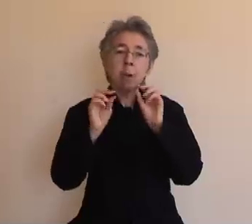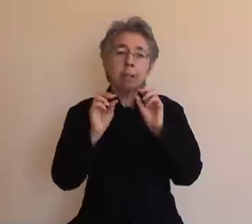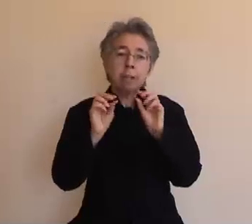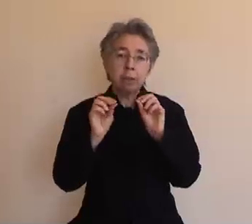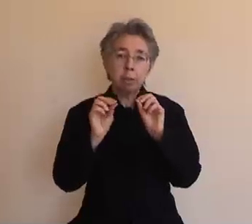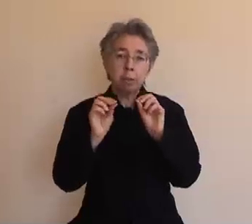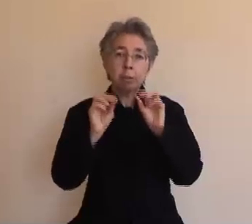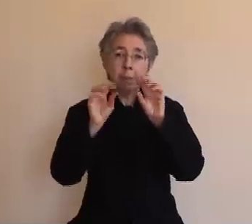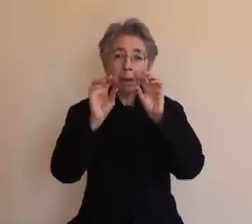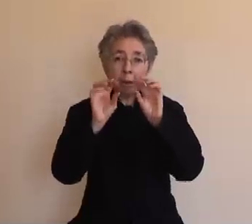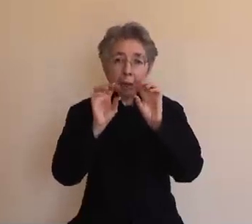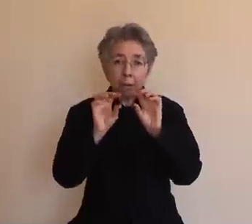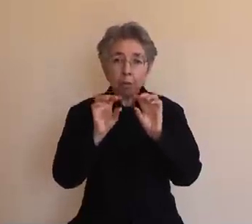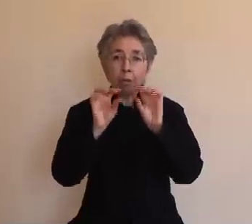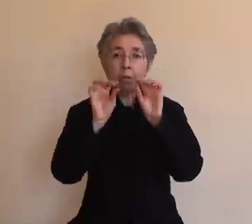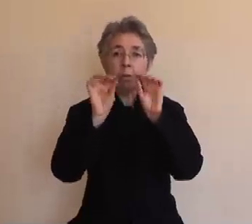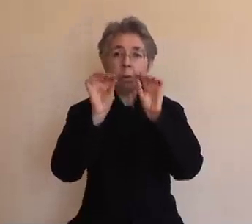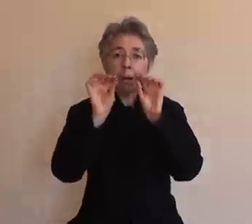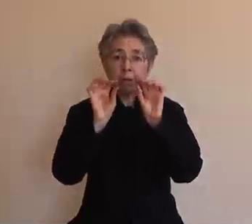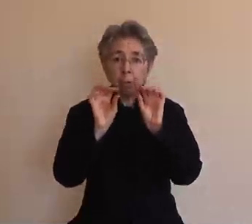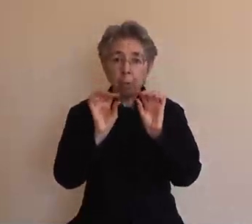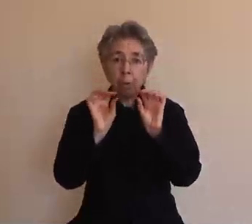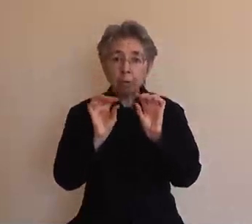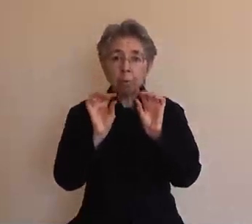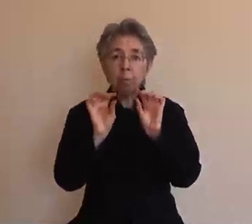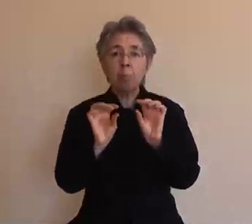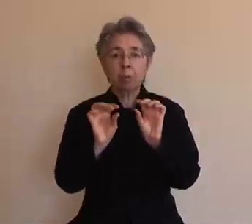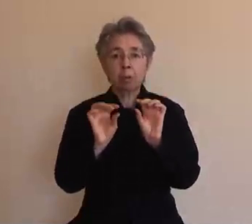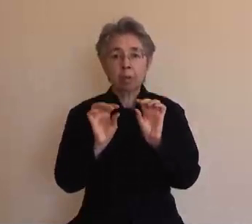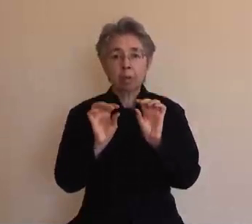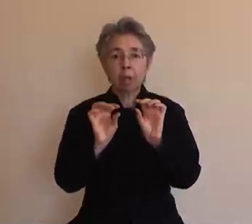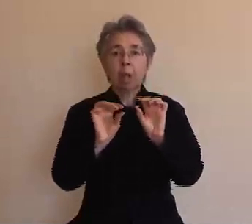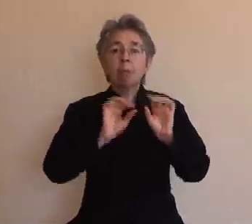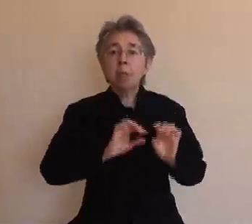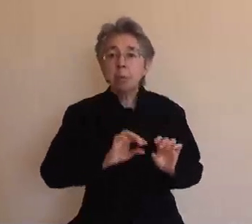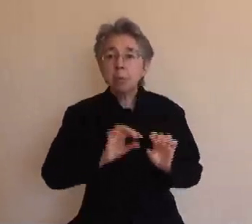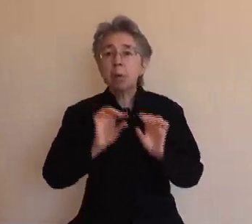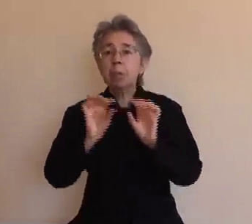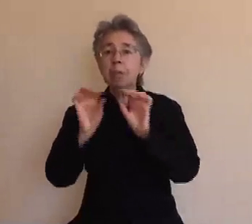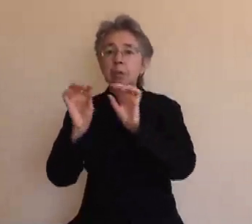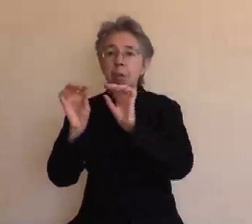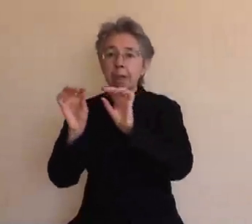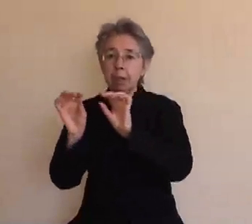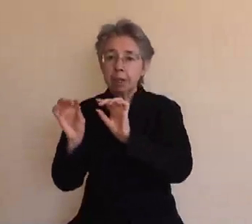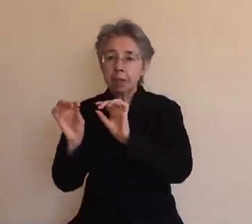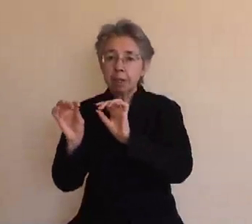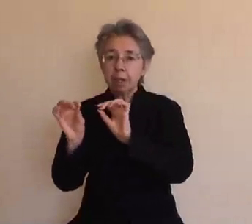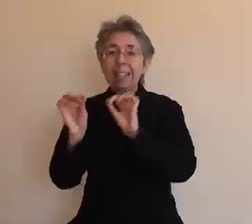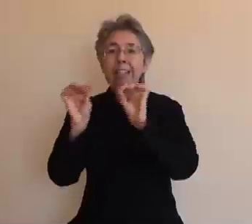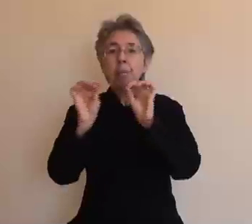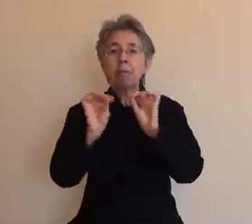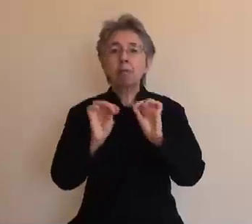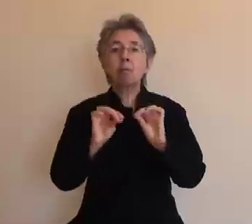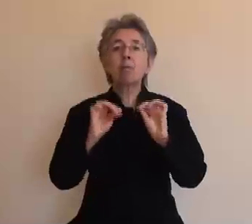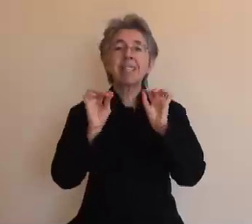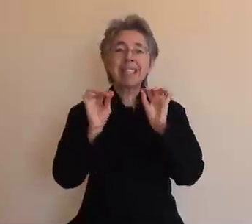quite difficult, to pay attention to the breath moment to moment. So then we become distracted, and then we have to do the